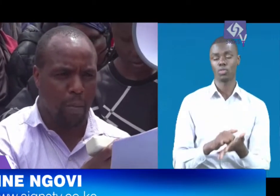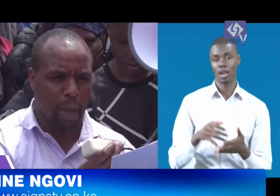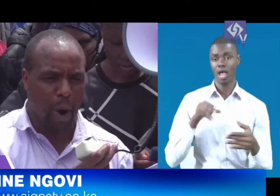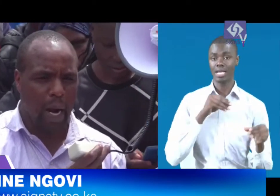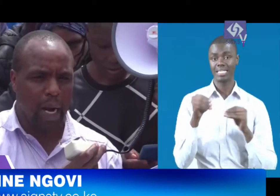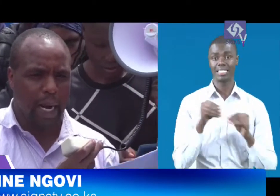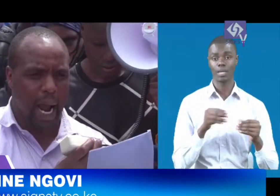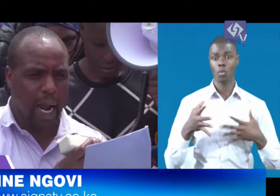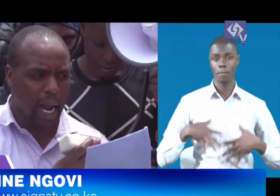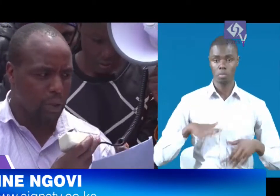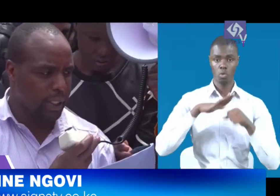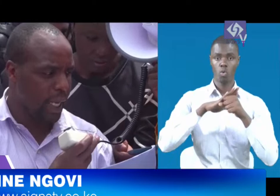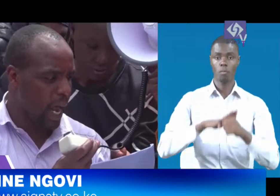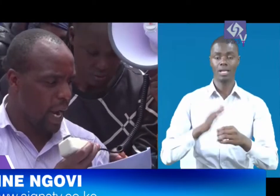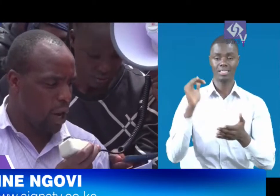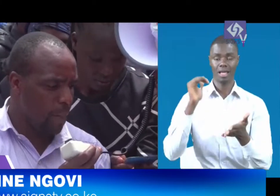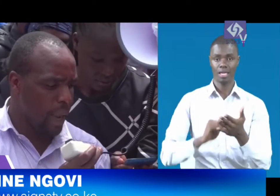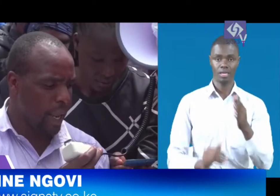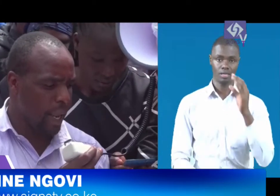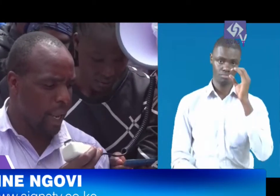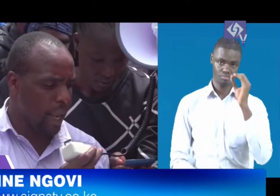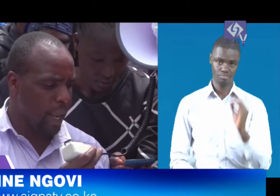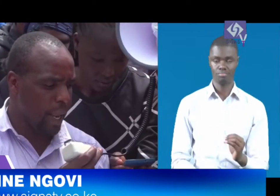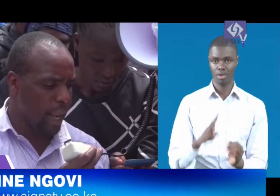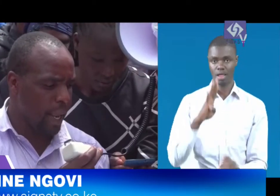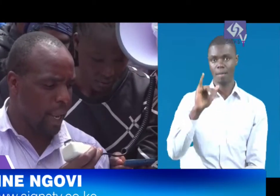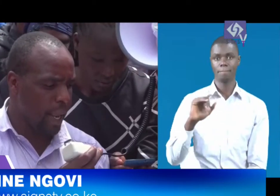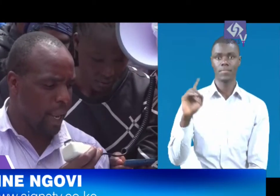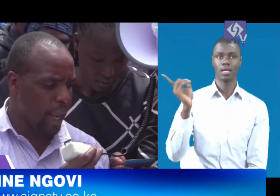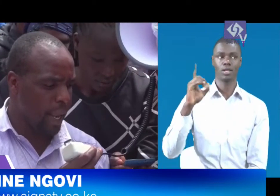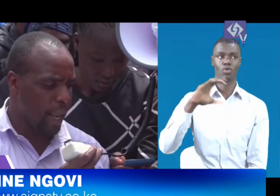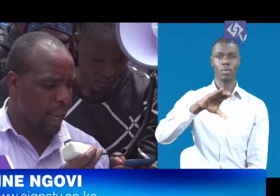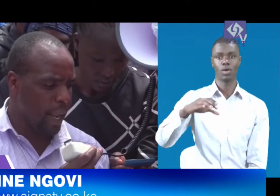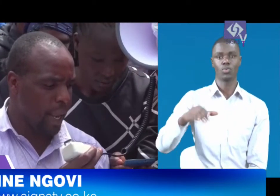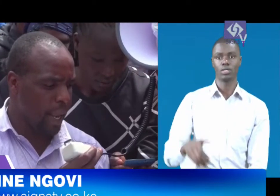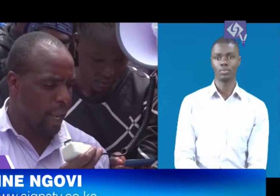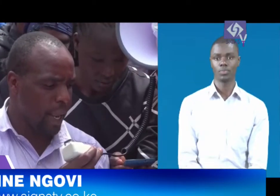walemavu kudhulumiwa na county ya Nairobi.